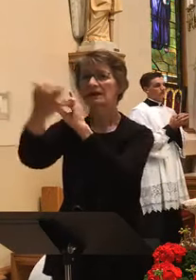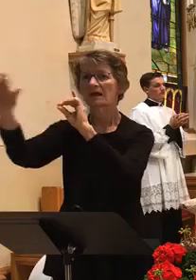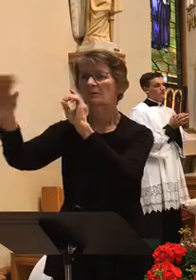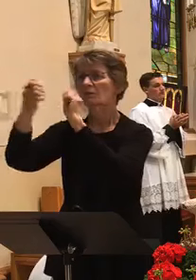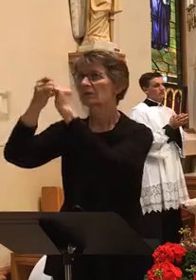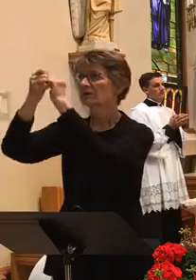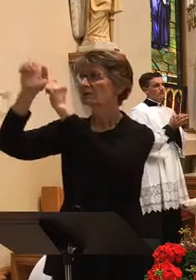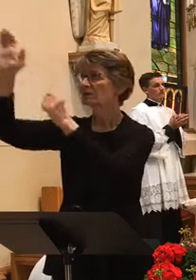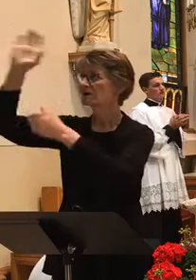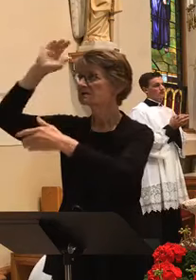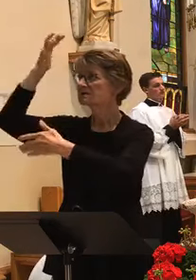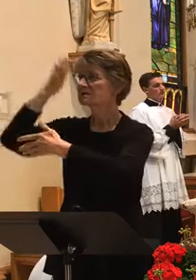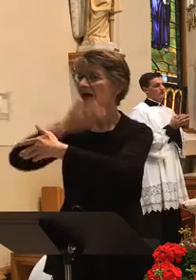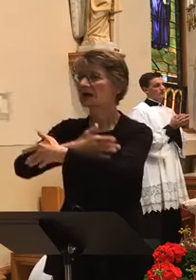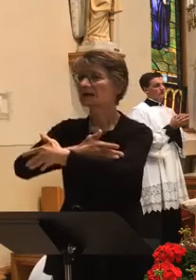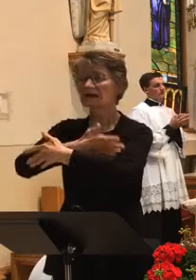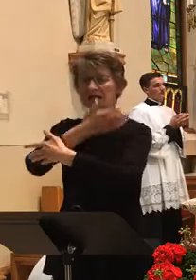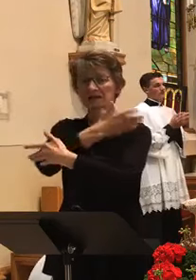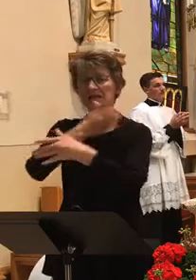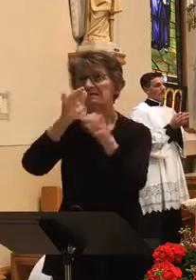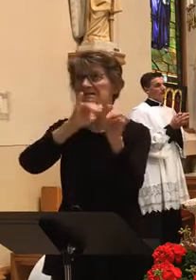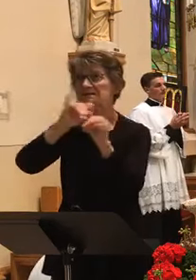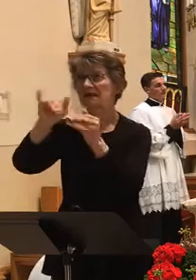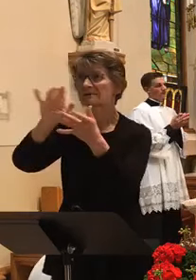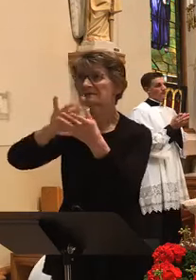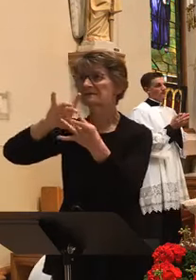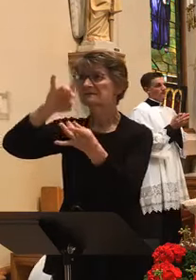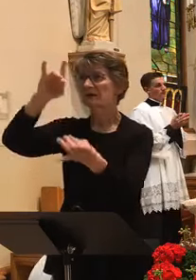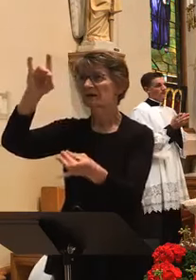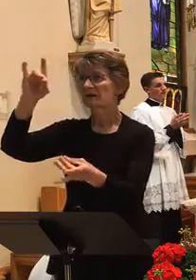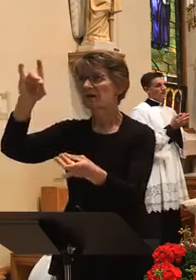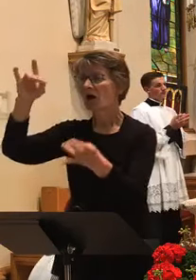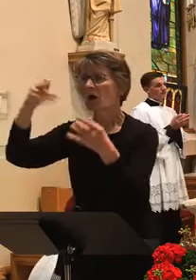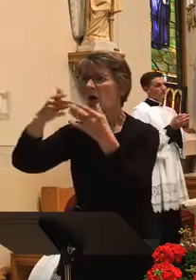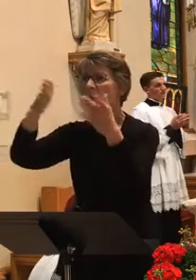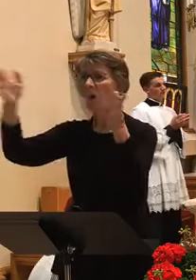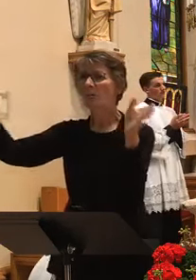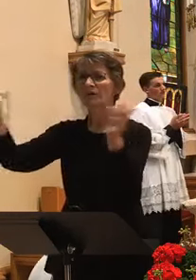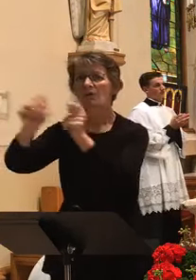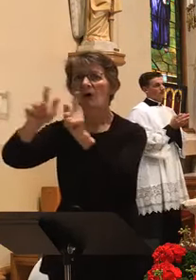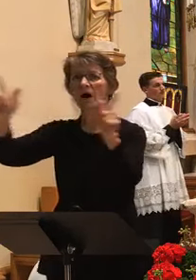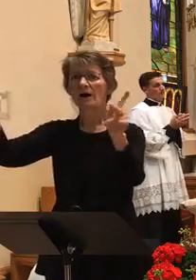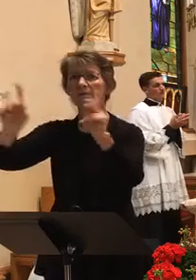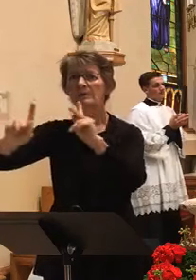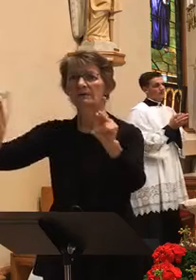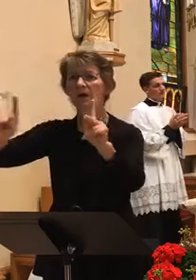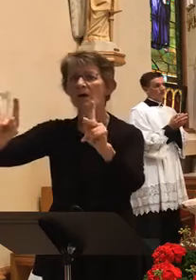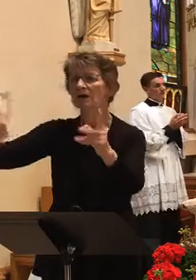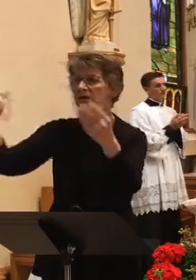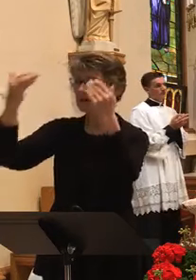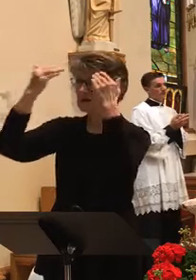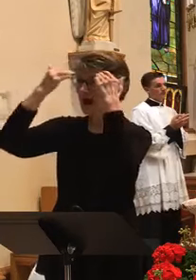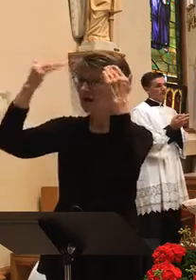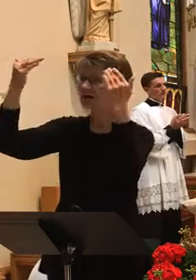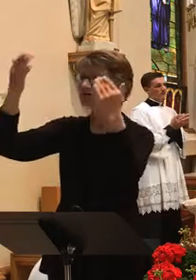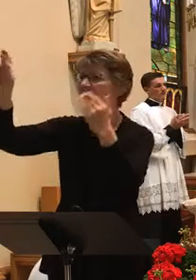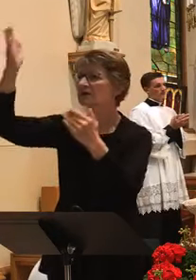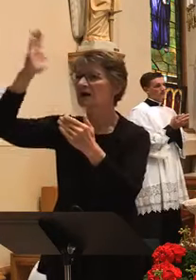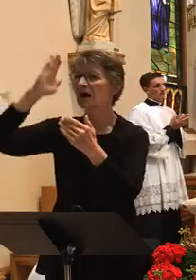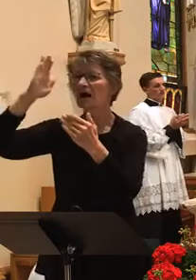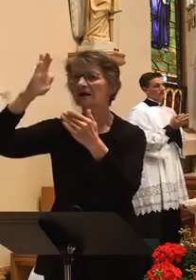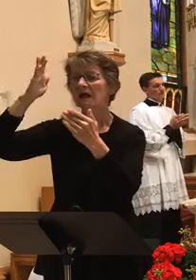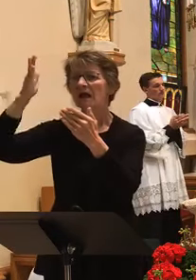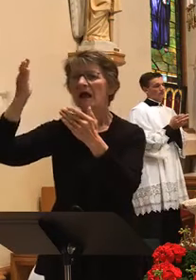This same Spirit, as the Church came to birth, opened to all peoples the knowledge of God and brought together the